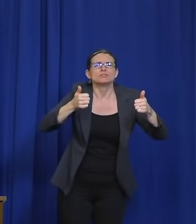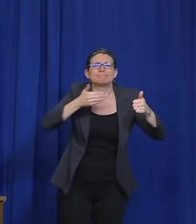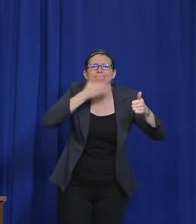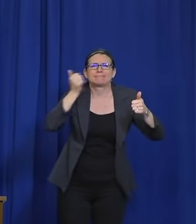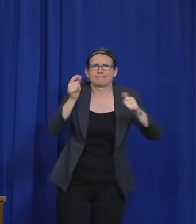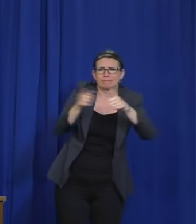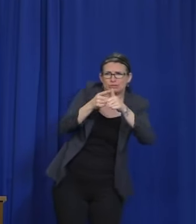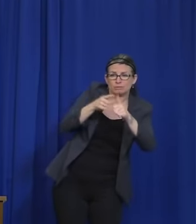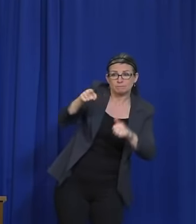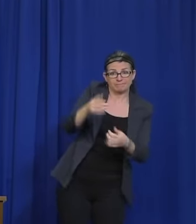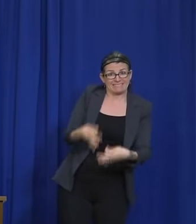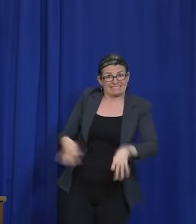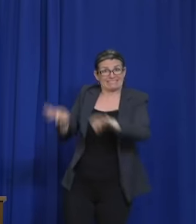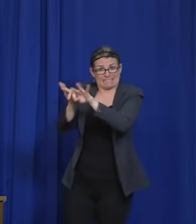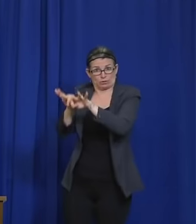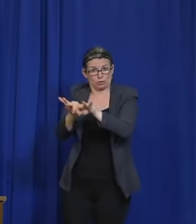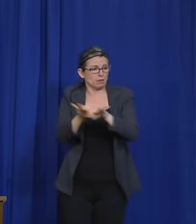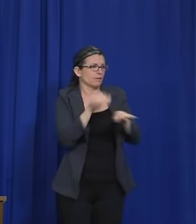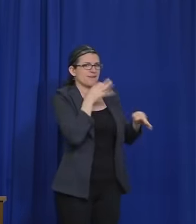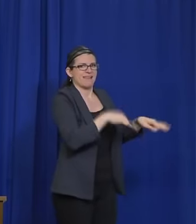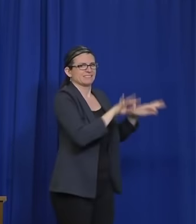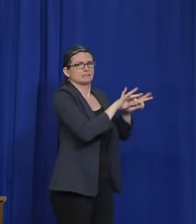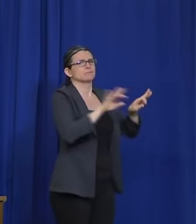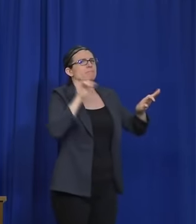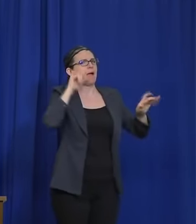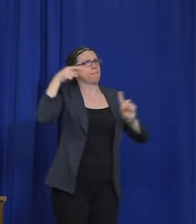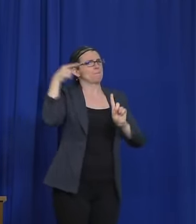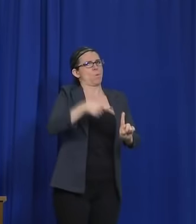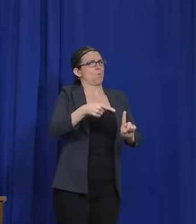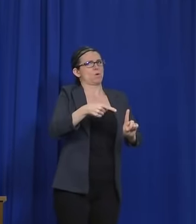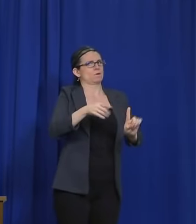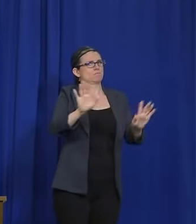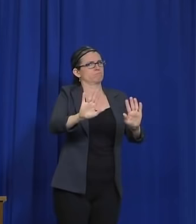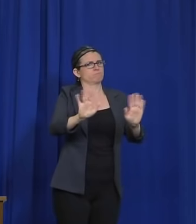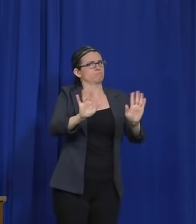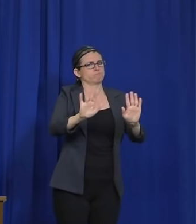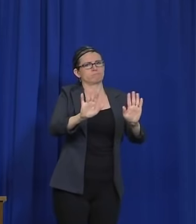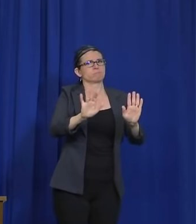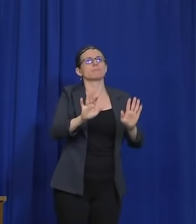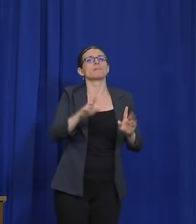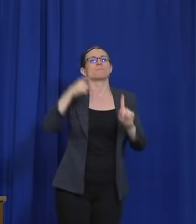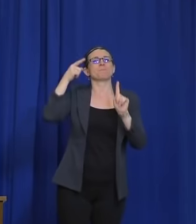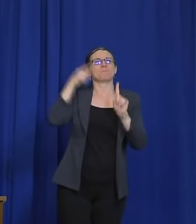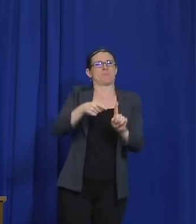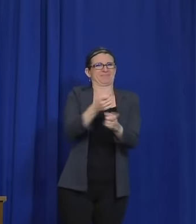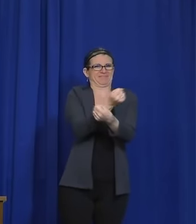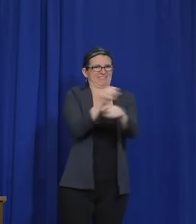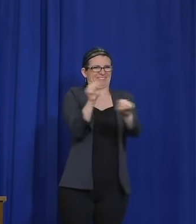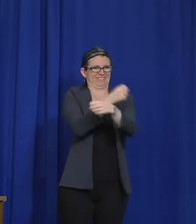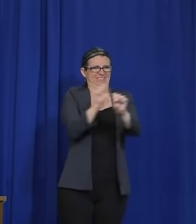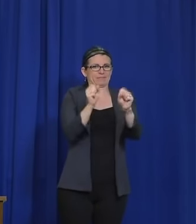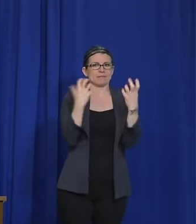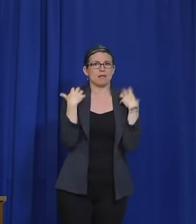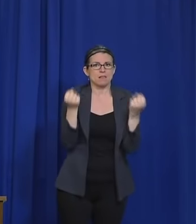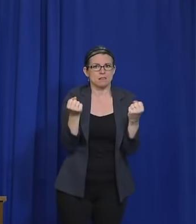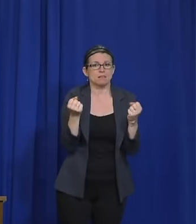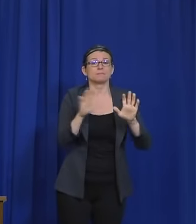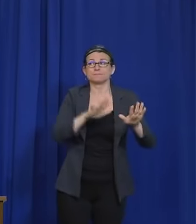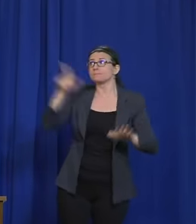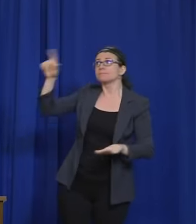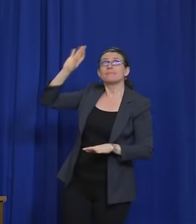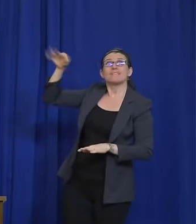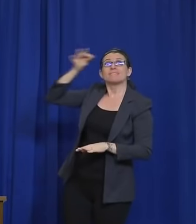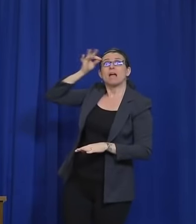or non-essential, which originally was used by the federal government to decide what businesses had to close